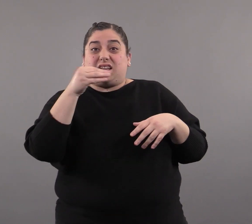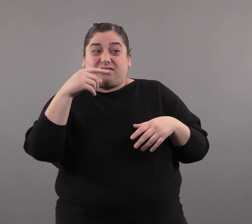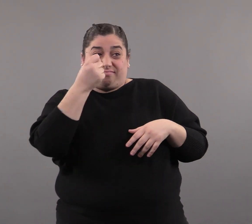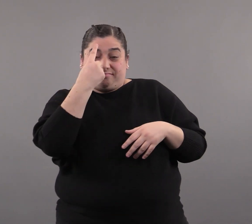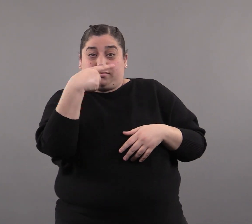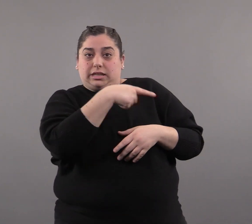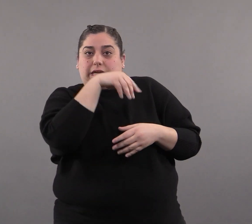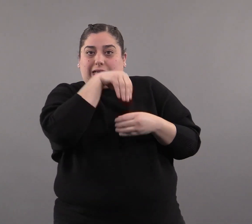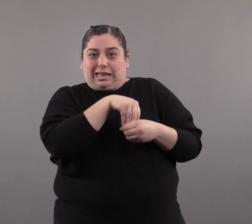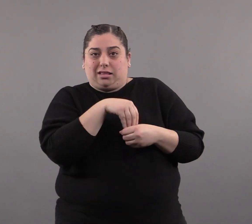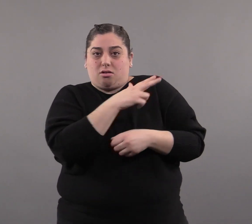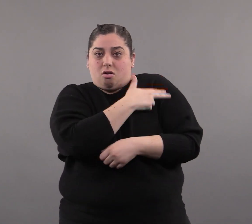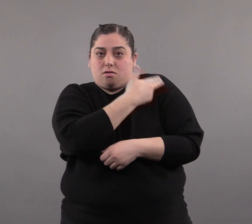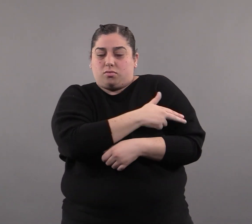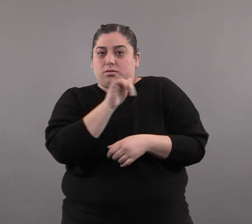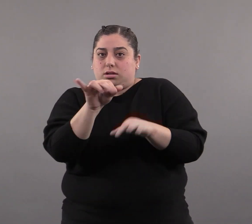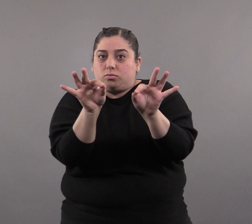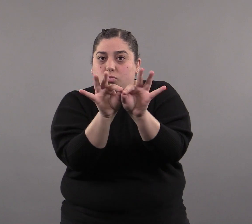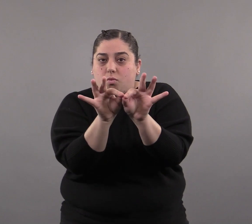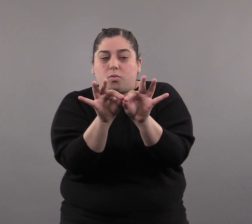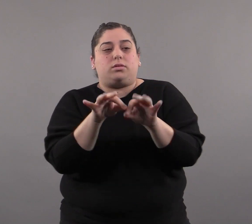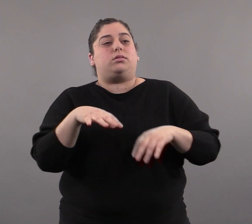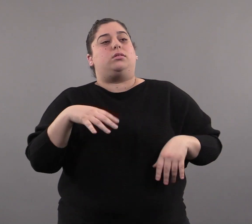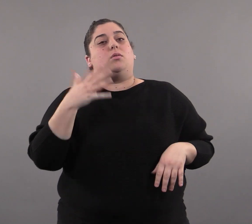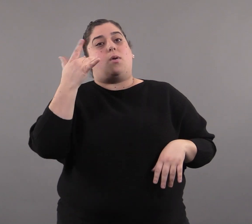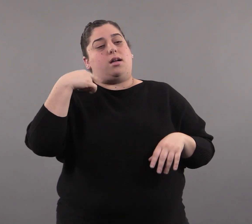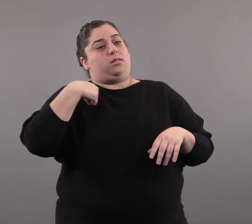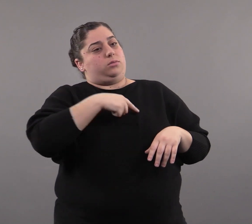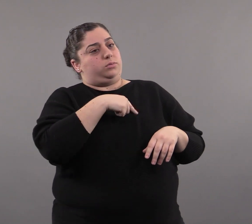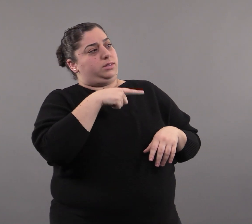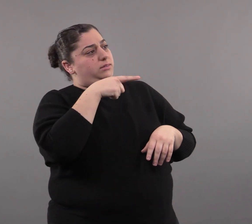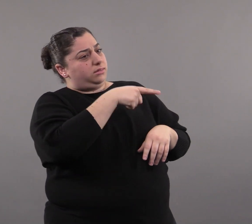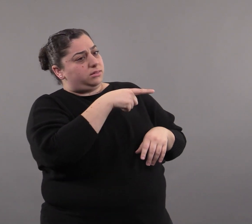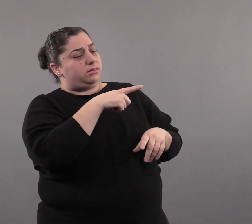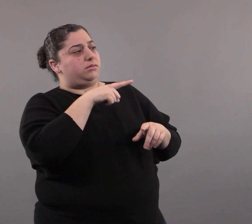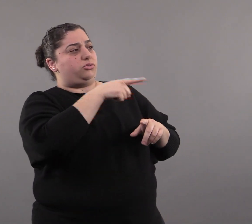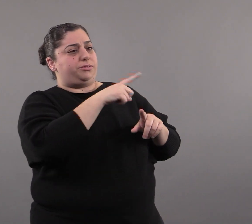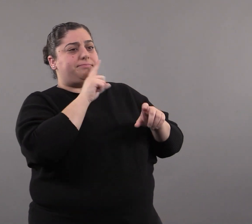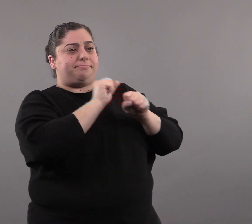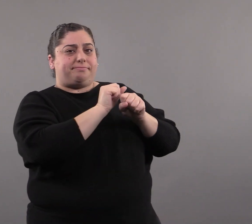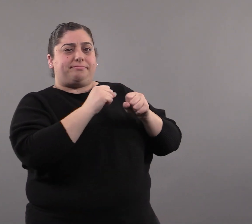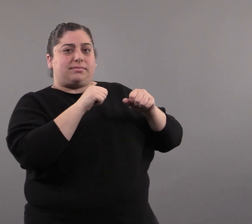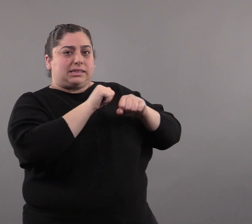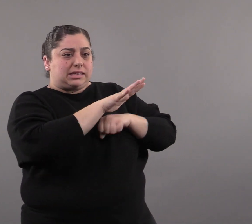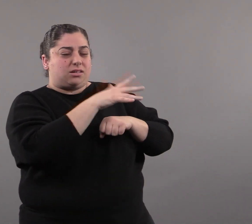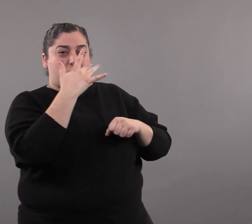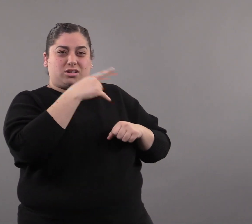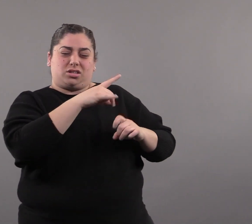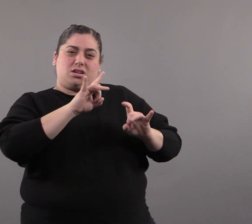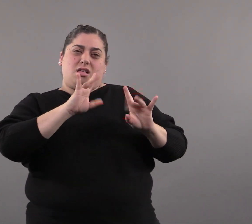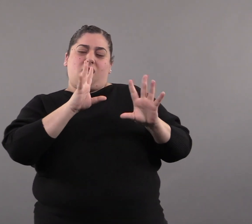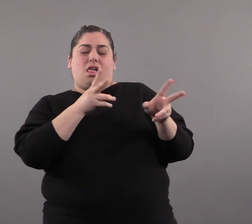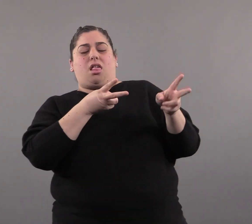that needs to be communicated. This person was sick enough to be in the hospital and then met our criteria for this testing.